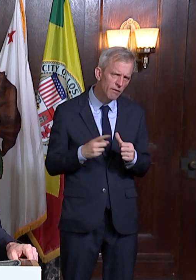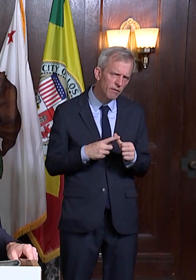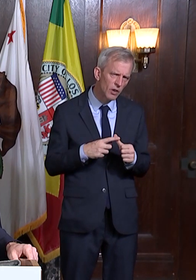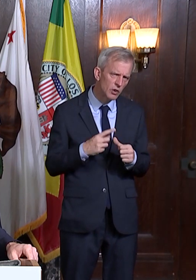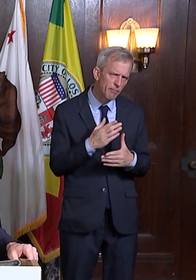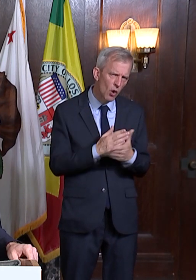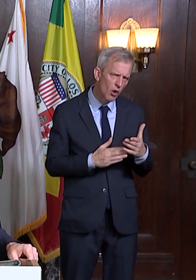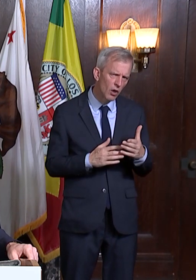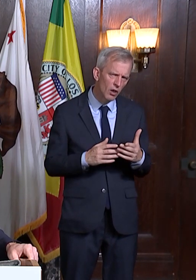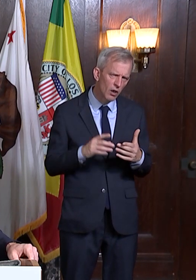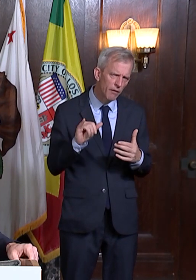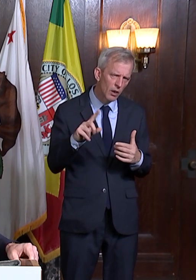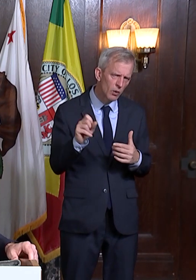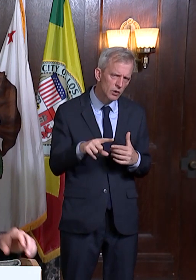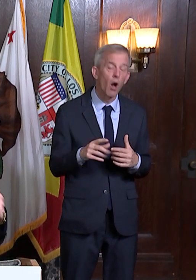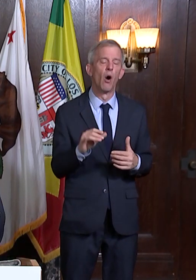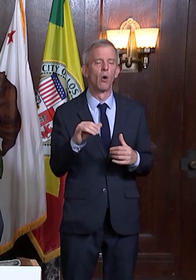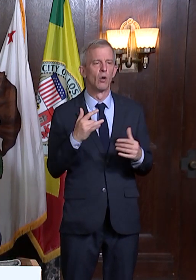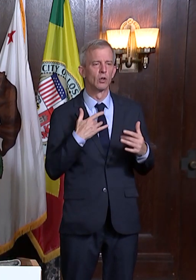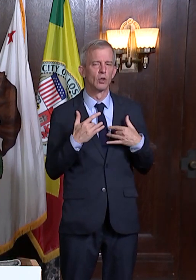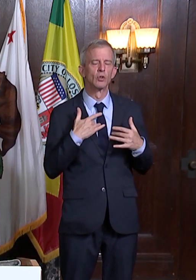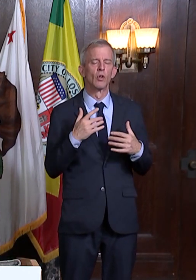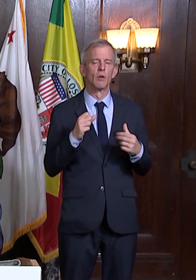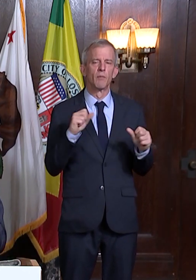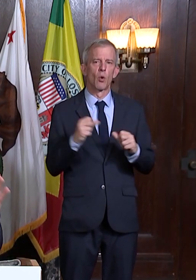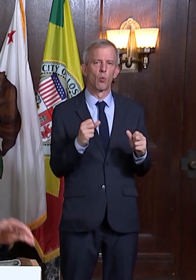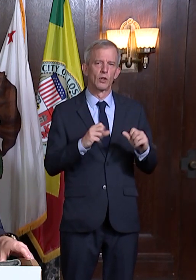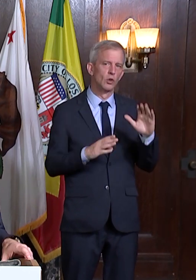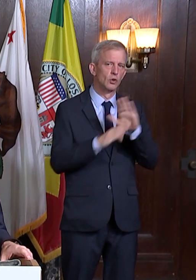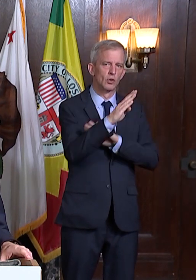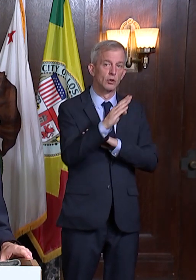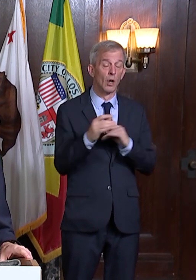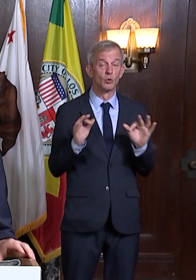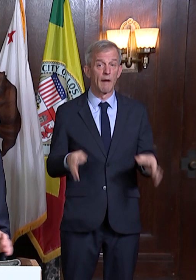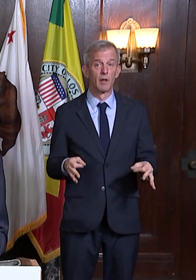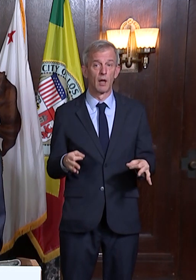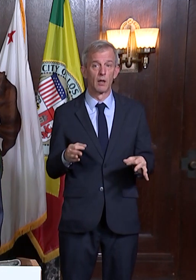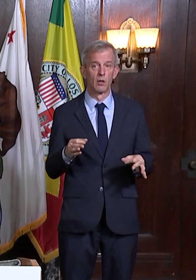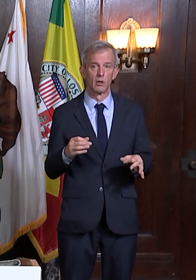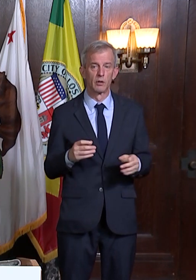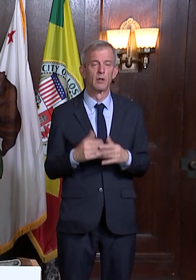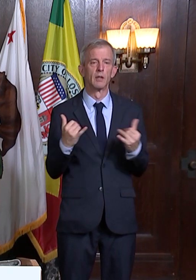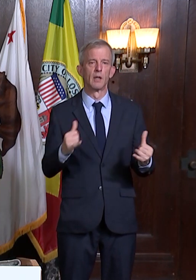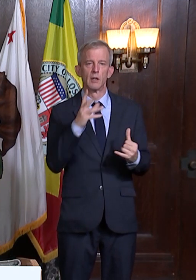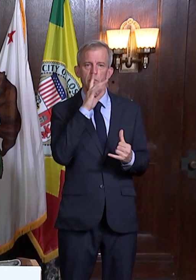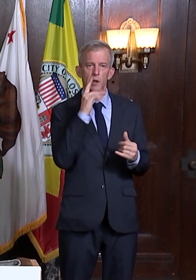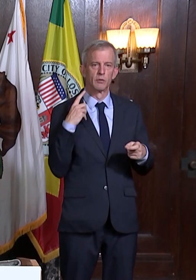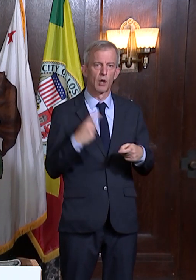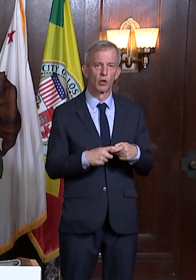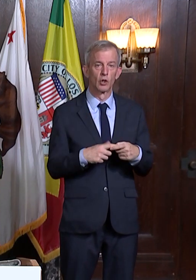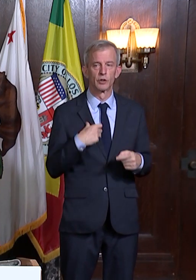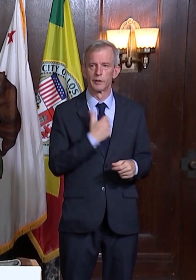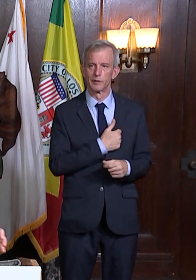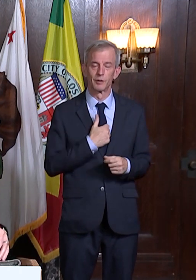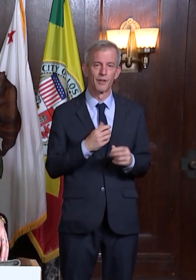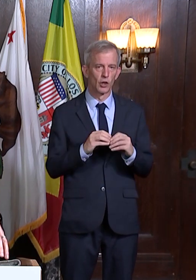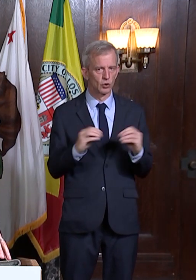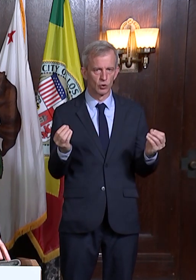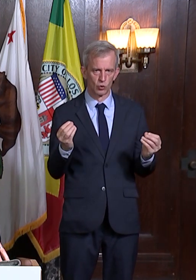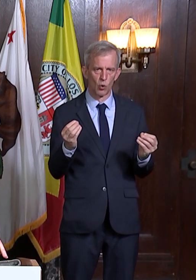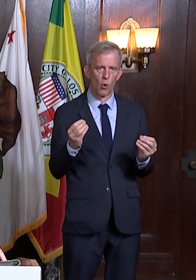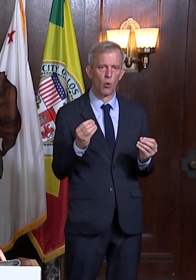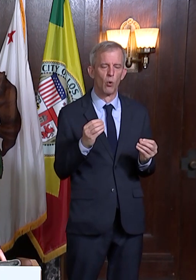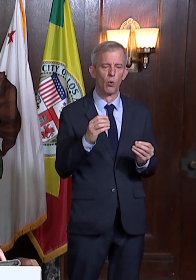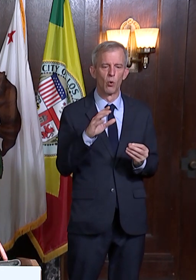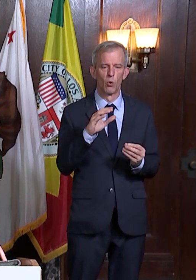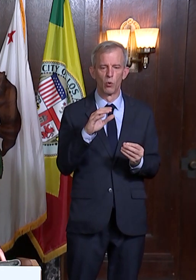winter surge, especially after yes. having your own And I think I've said that in English. Absolutely, I'm concerned. So en español, sí, es muy importante durante